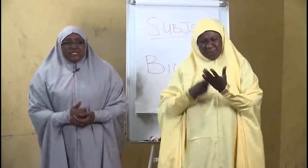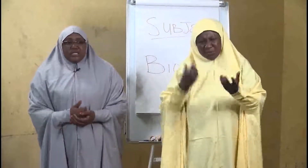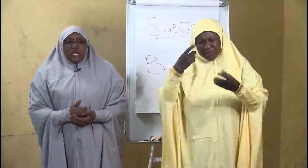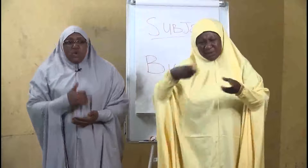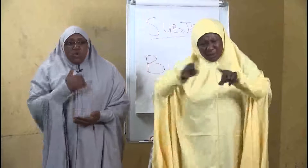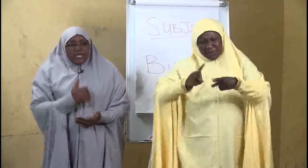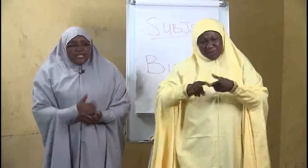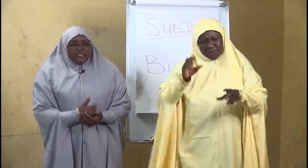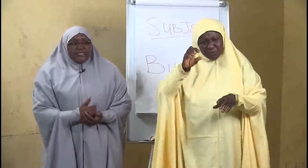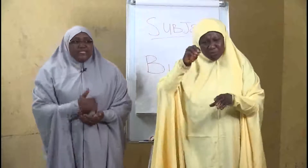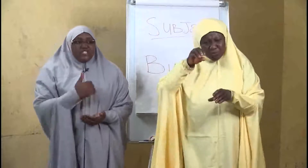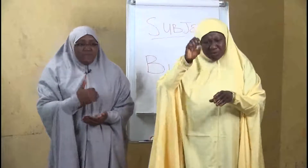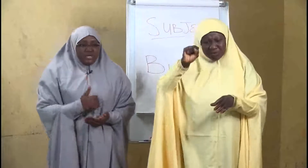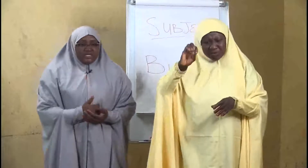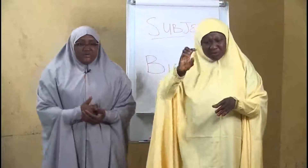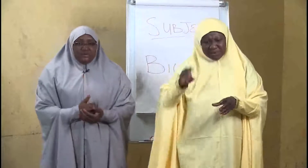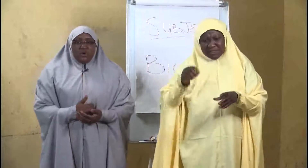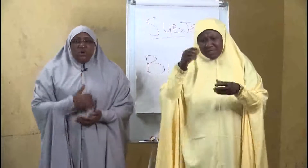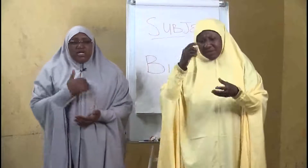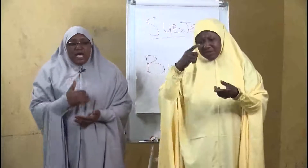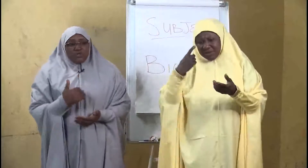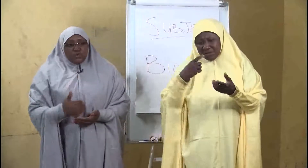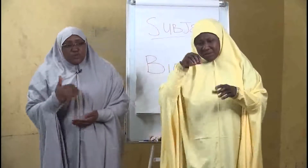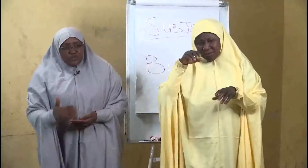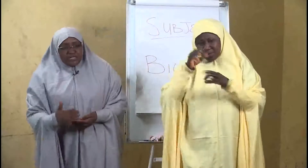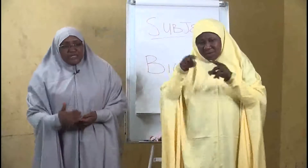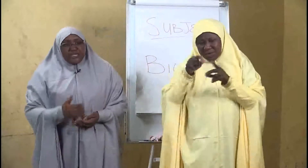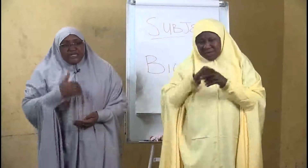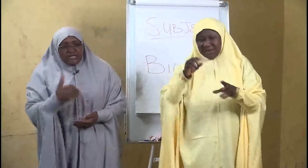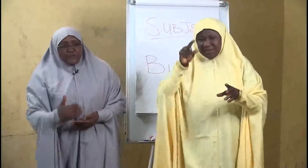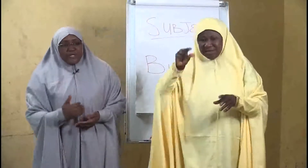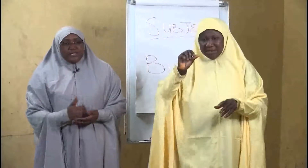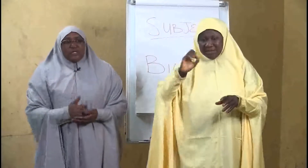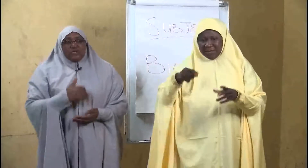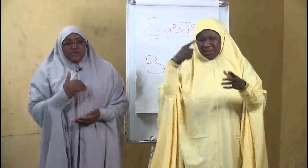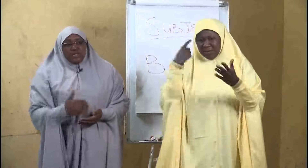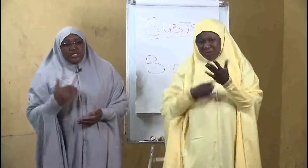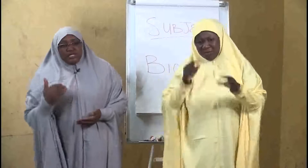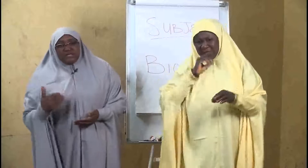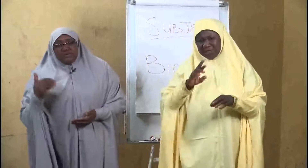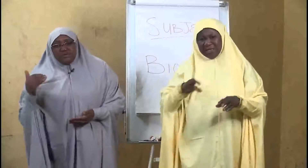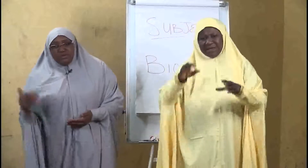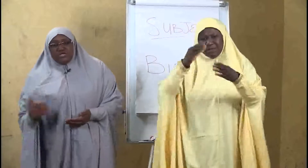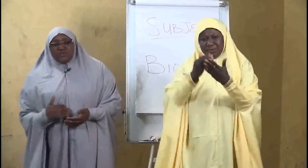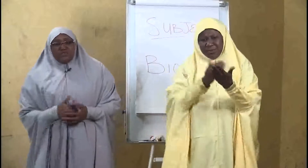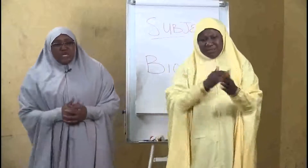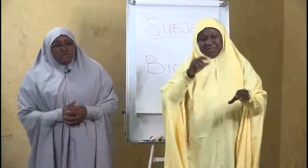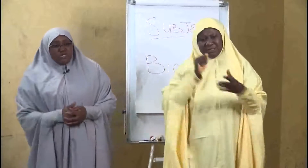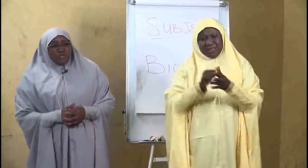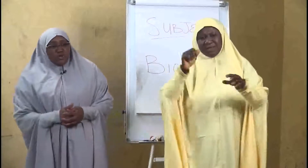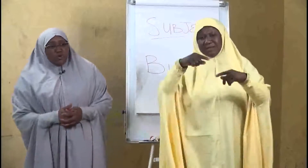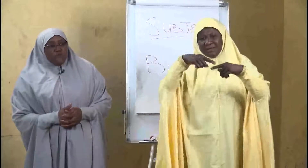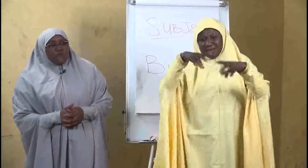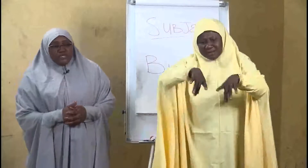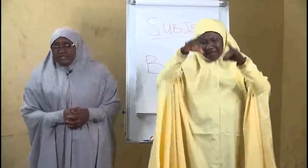seed when a seed is germinated? What are those processes that takes place during the process of